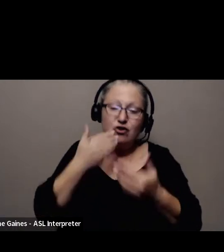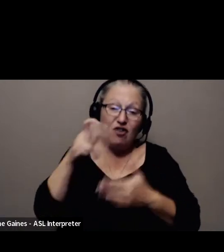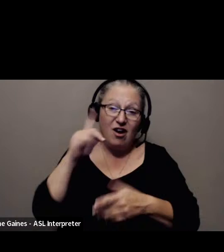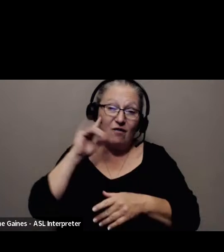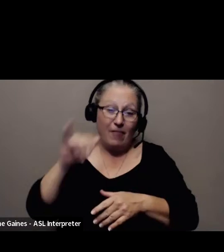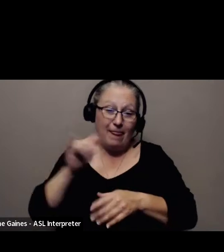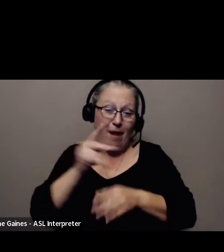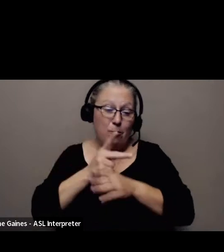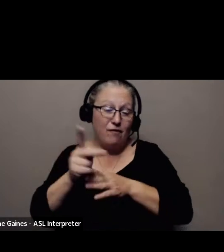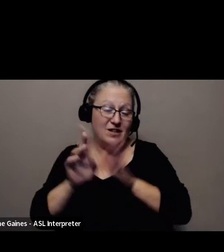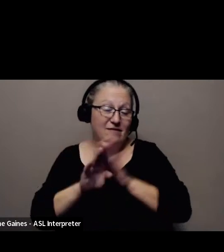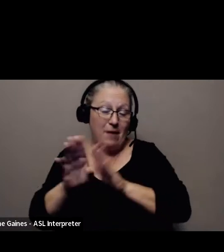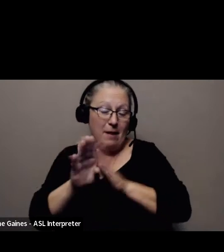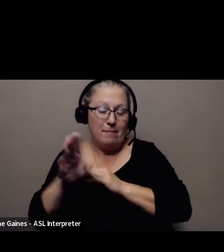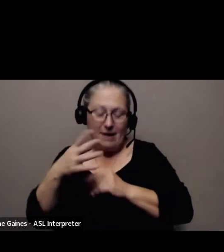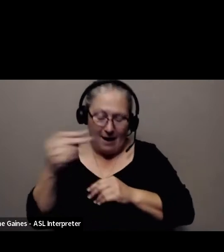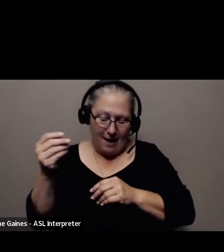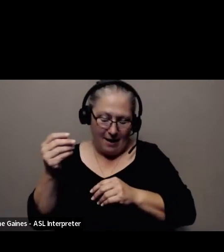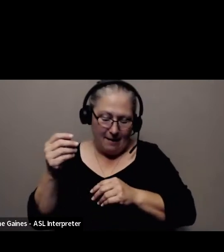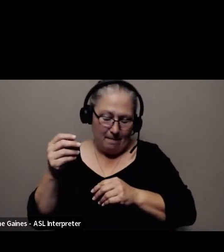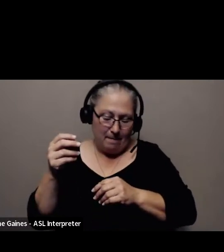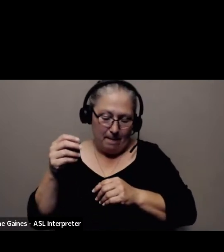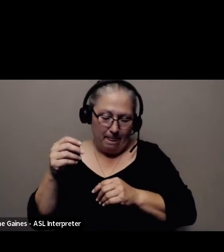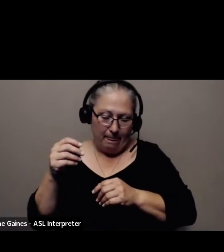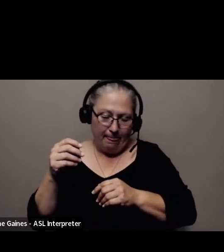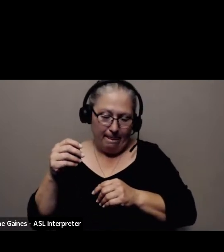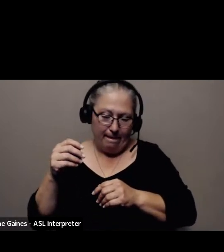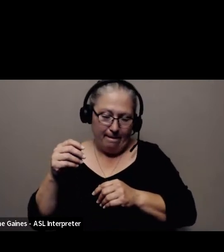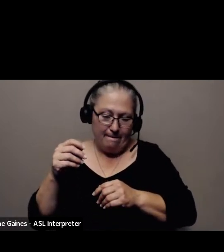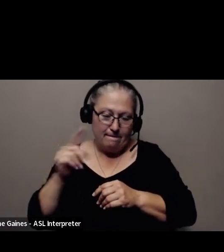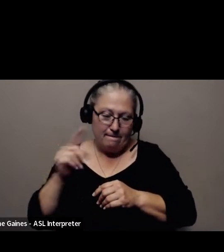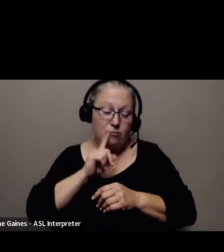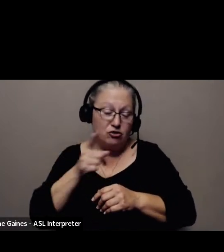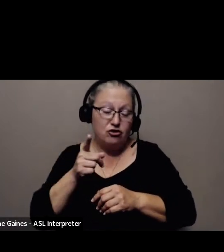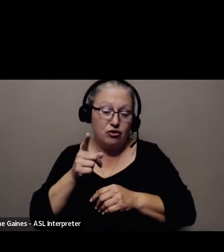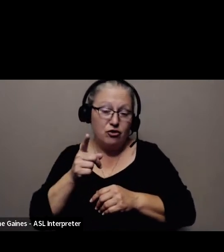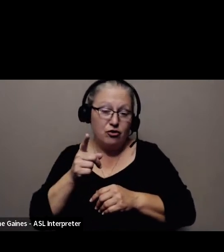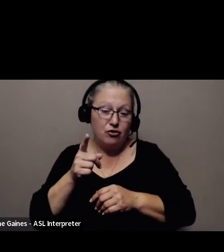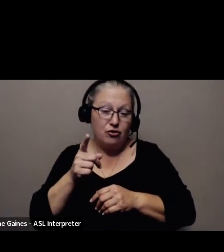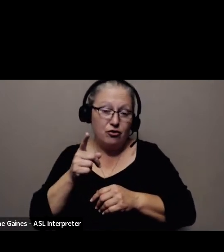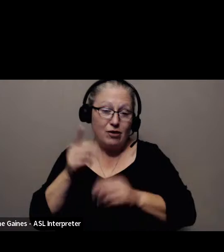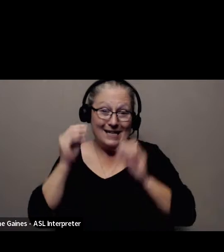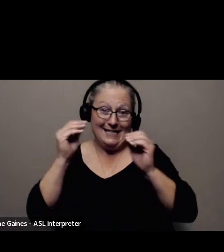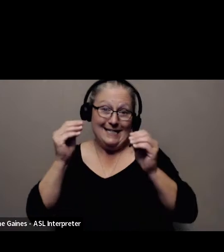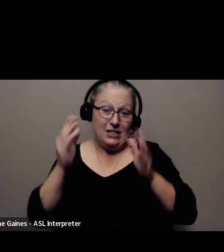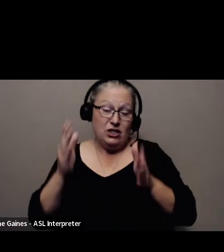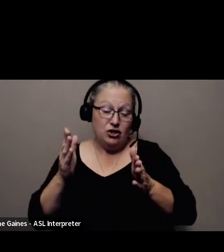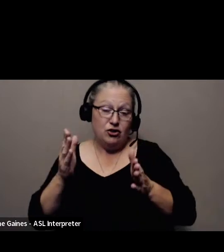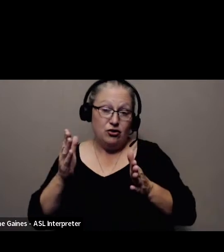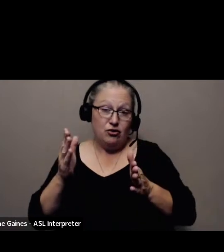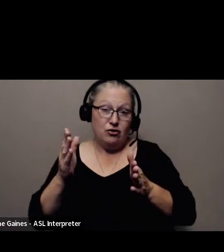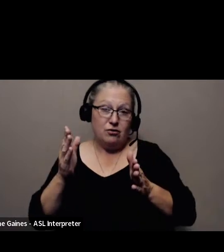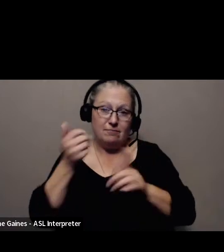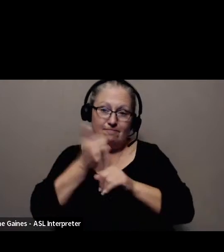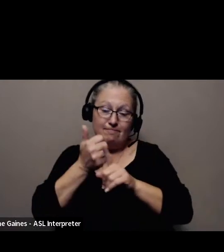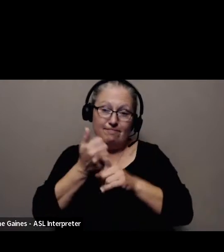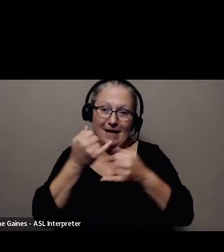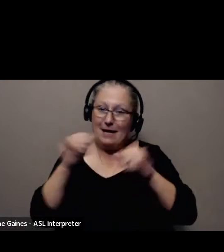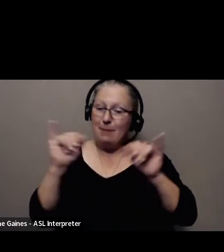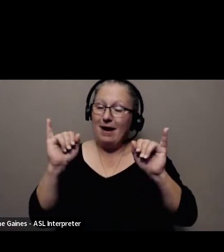that professional development. And, I'm sure, teachers are an independent